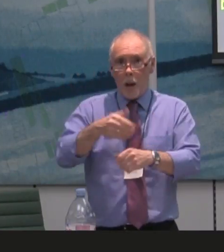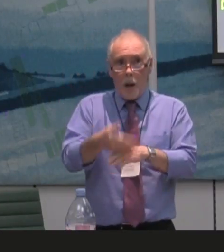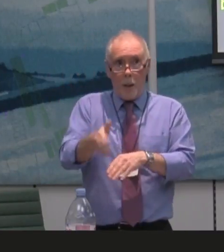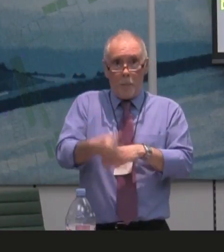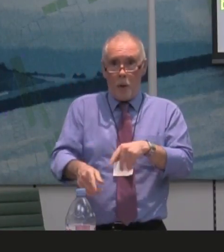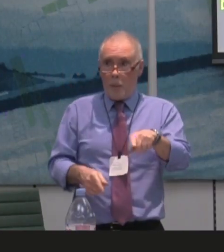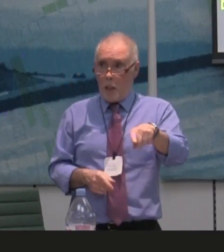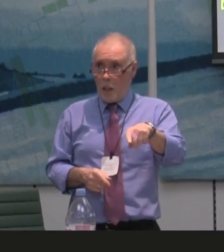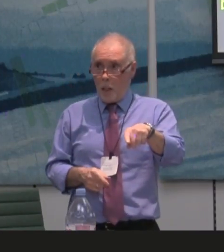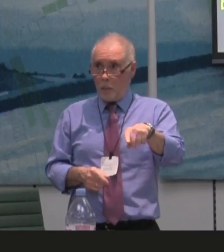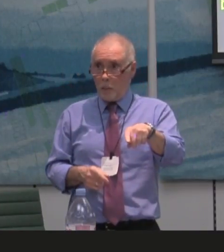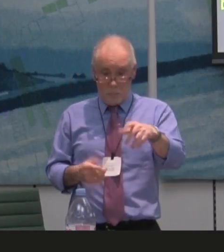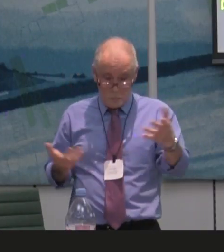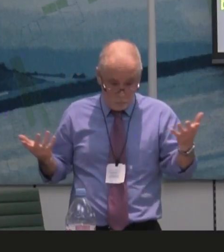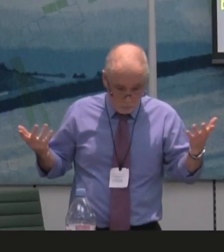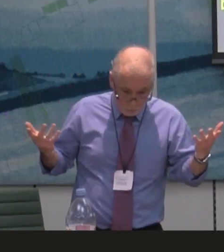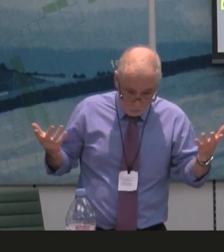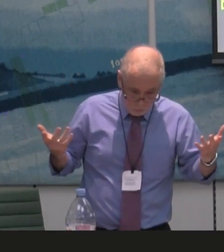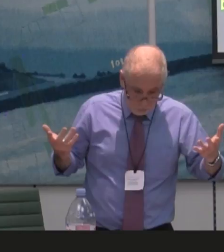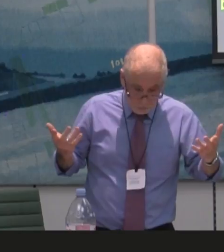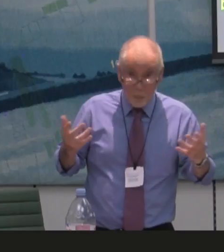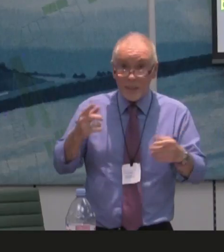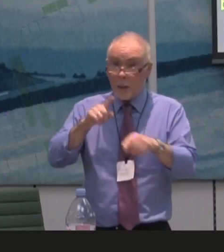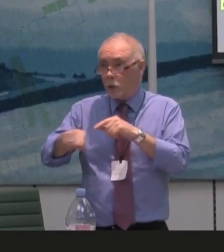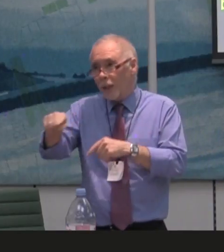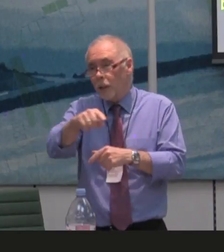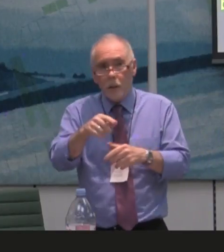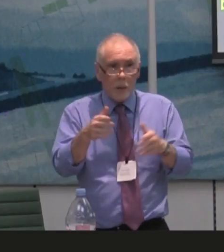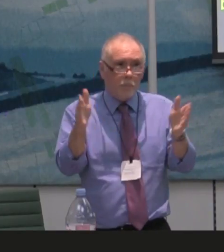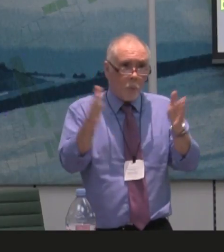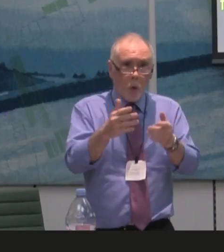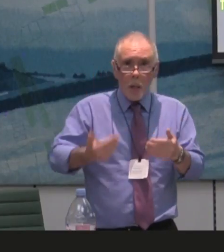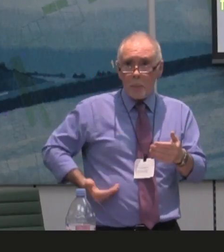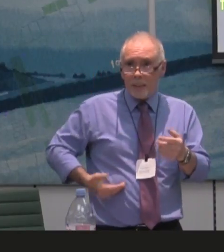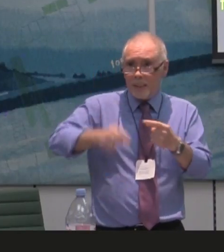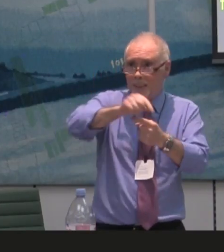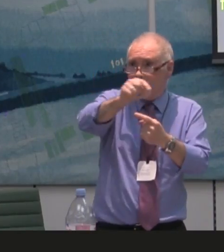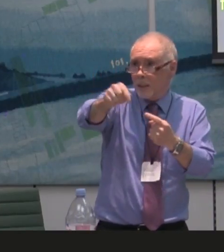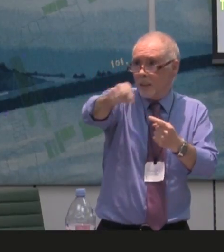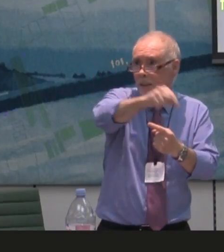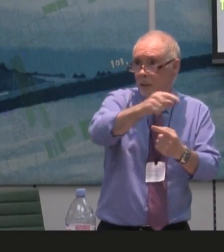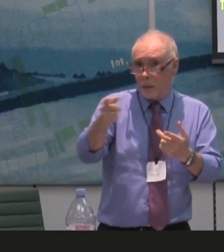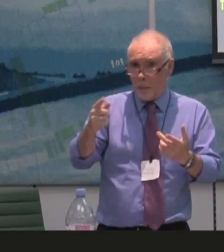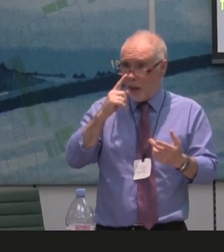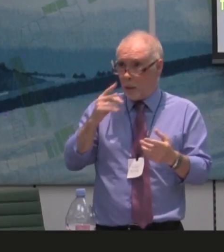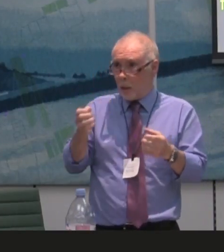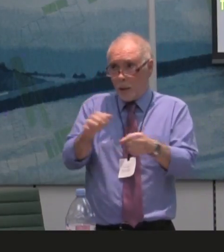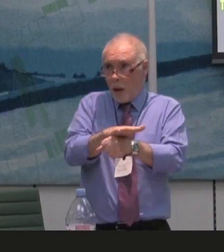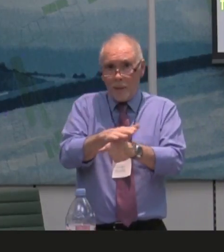shortfall. And therefore, this is potentially rendering many deaf people unemployable.